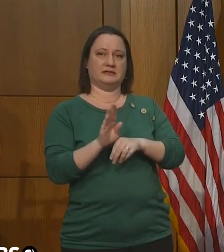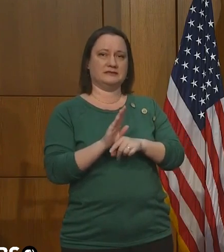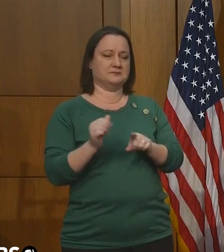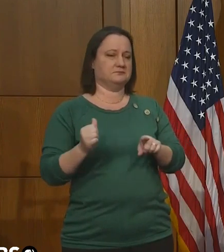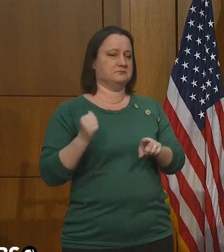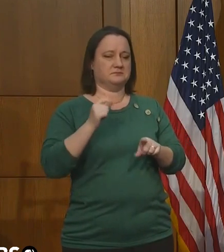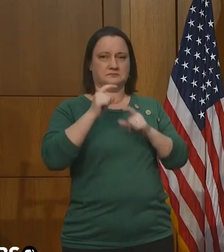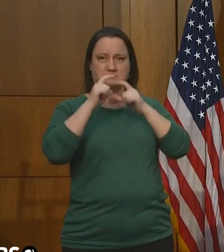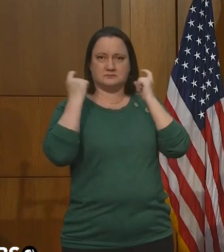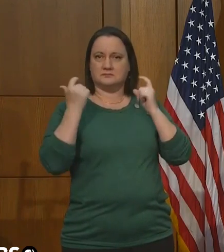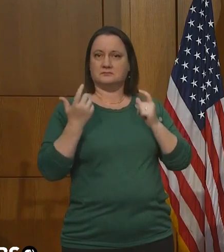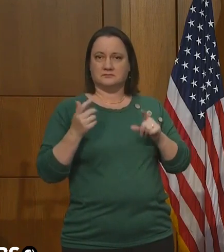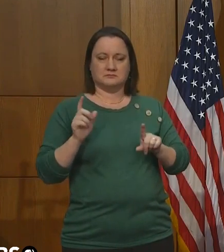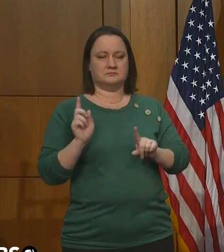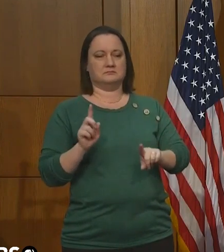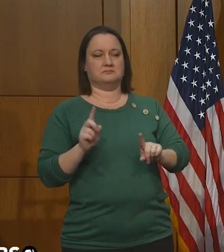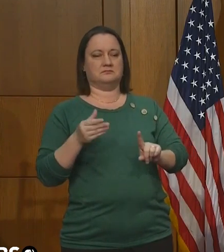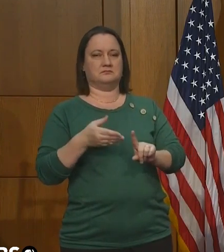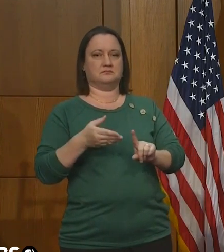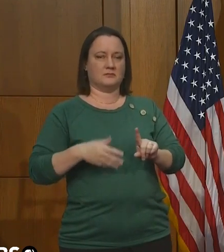think in your question you said